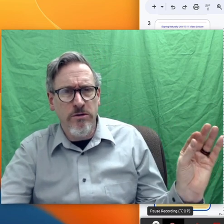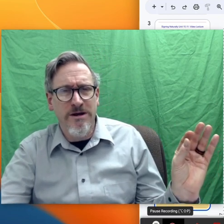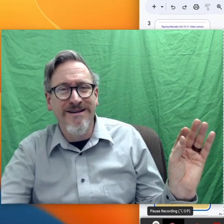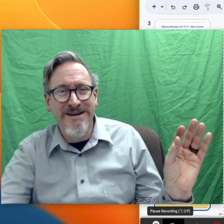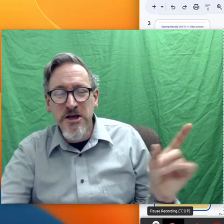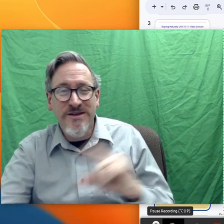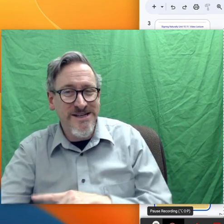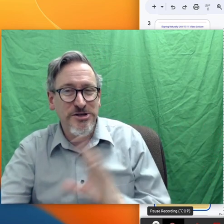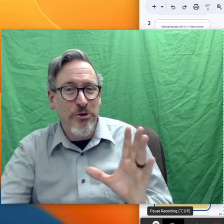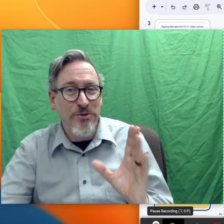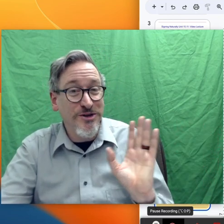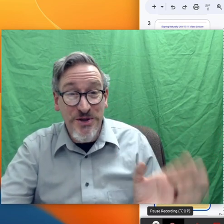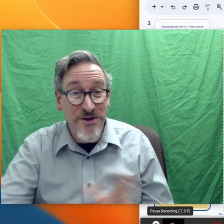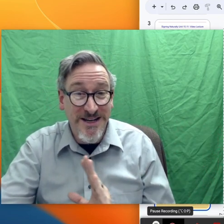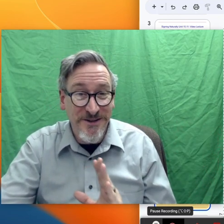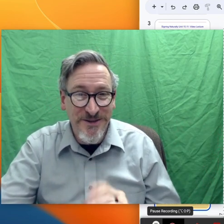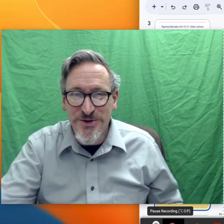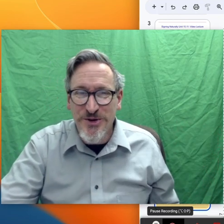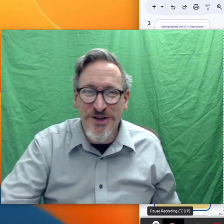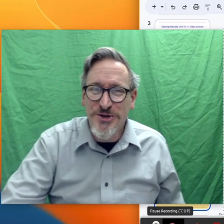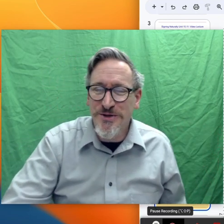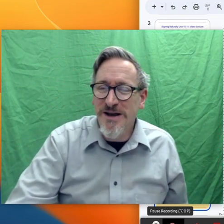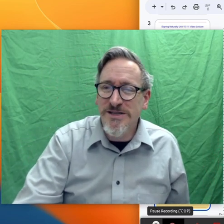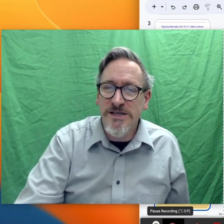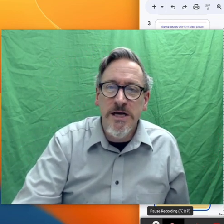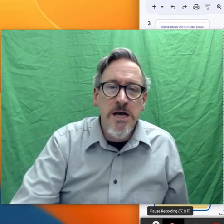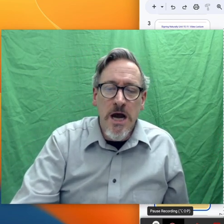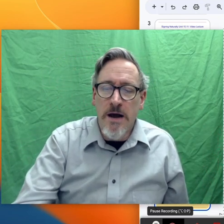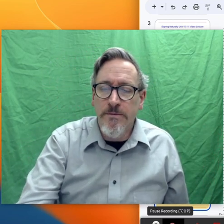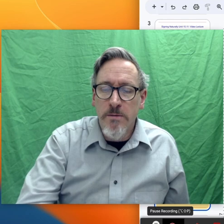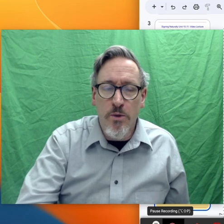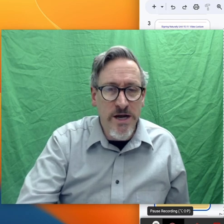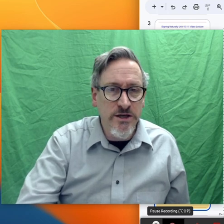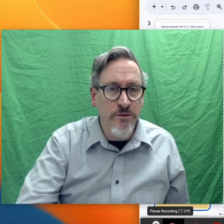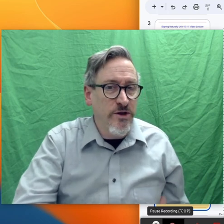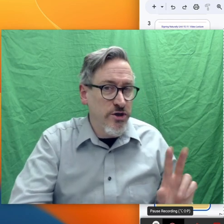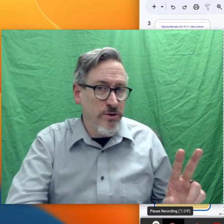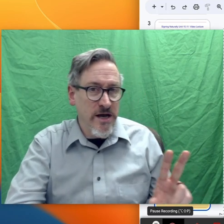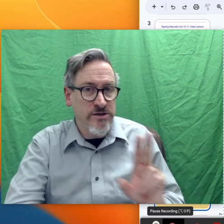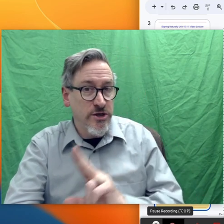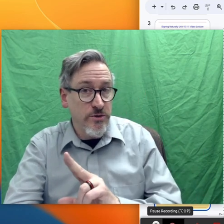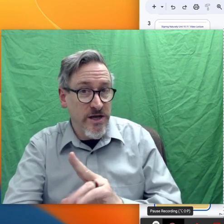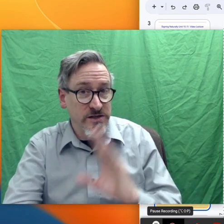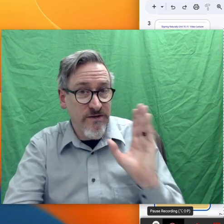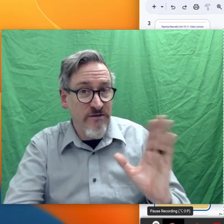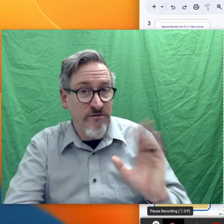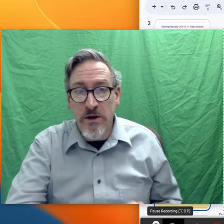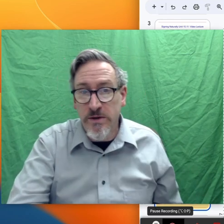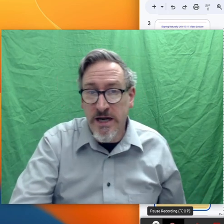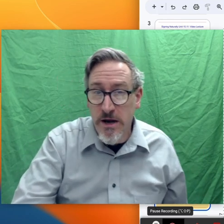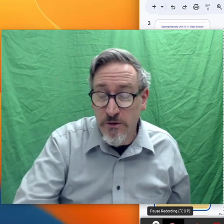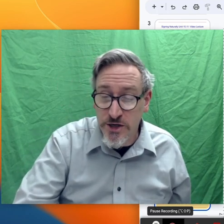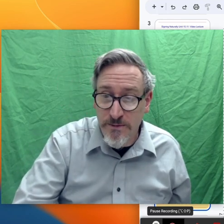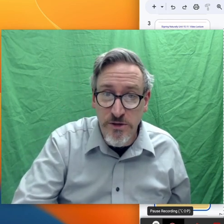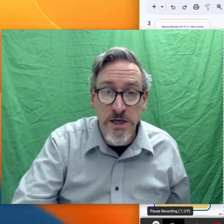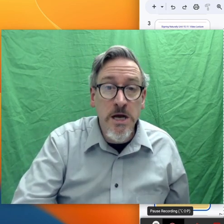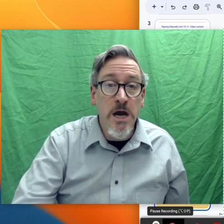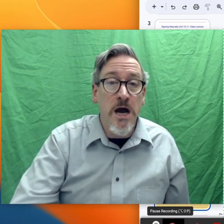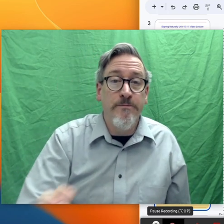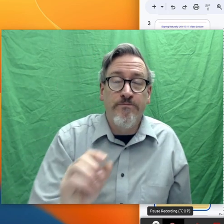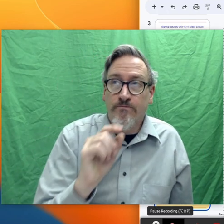about, this is an old book, so I'm not dealing with the 2000s, but we're not dealing with 2000 to 2005. We've dealt with that in other